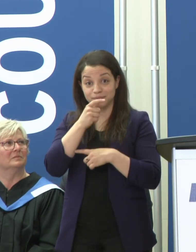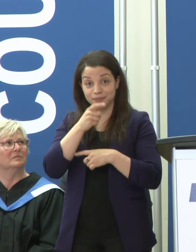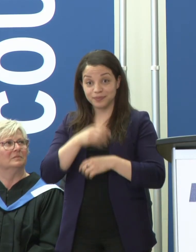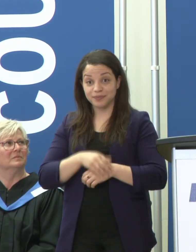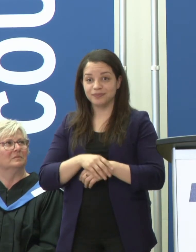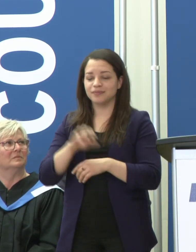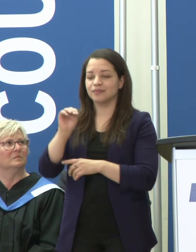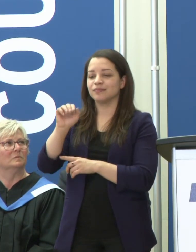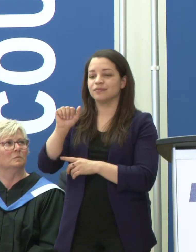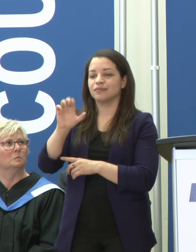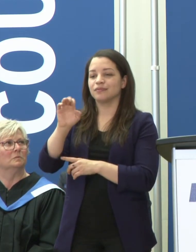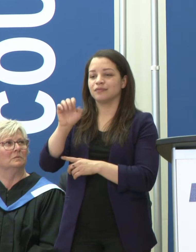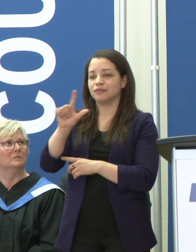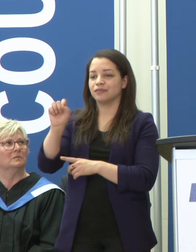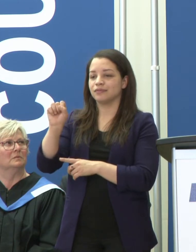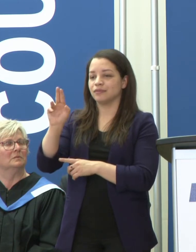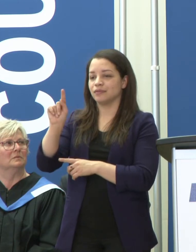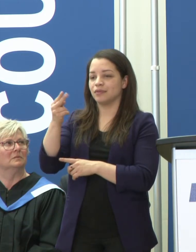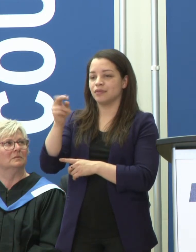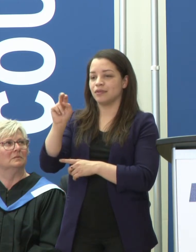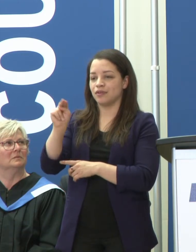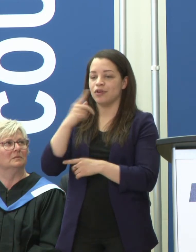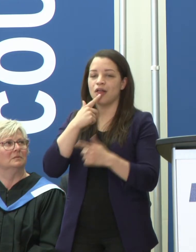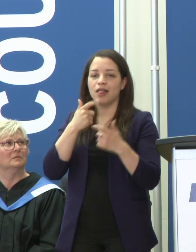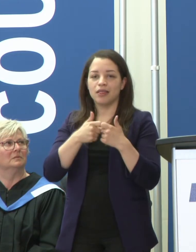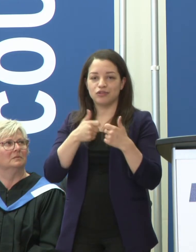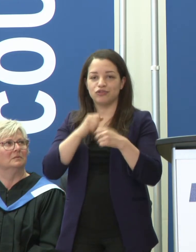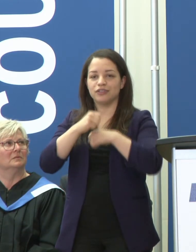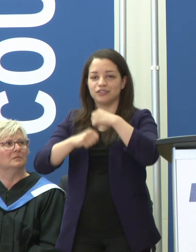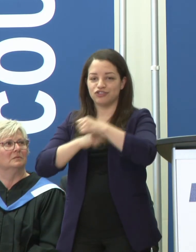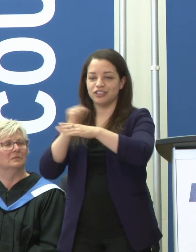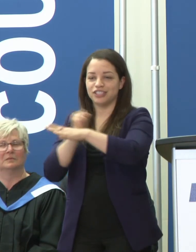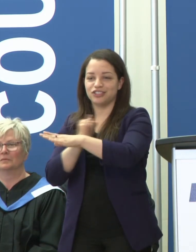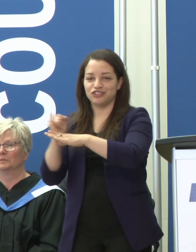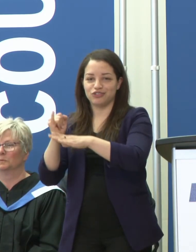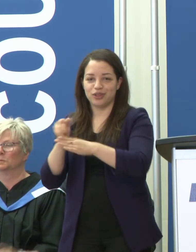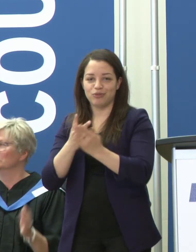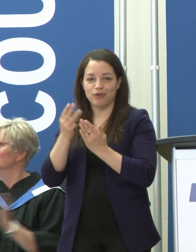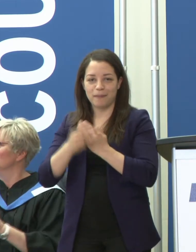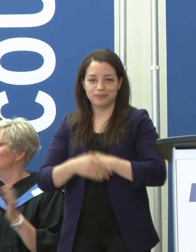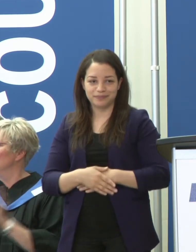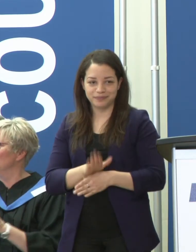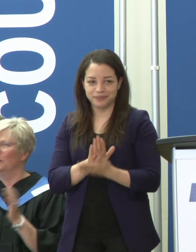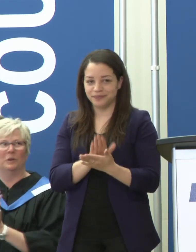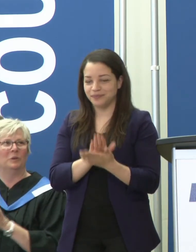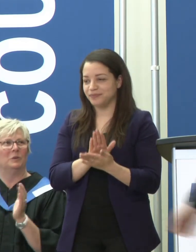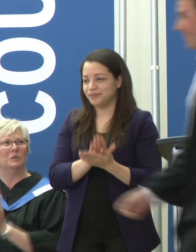is Marcel Southern, Electrical Construction and Industrial.